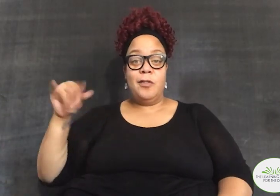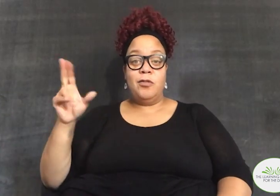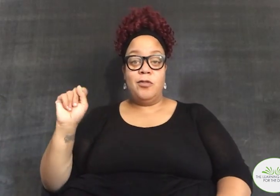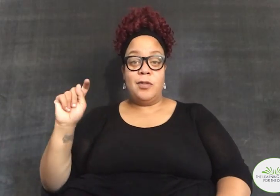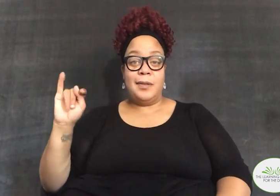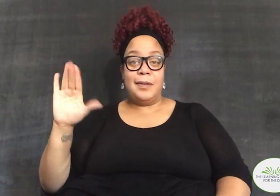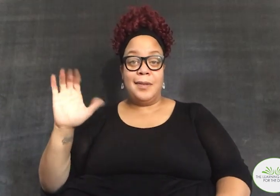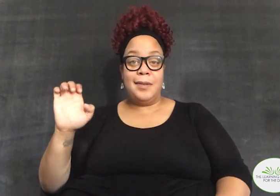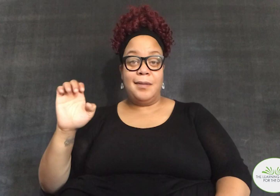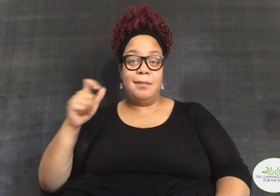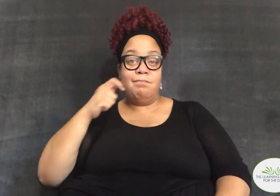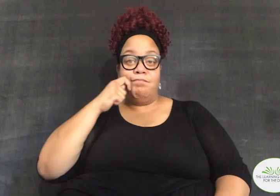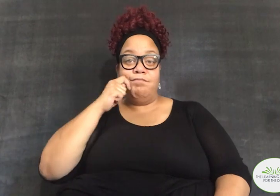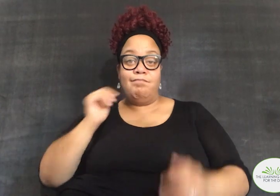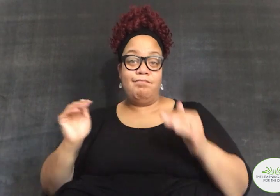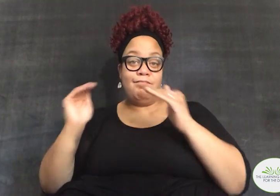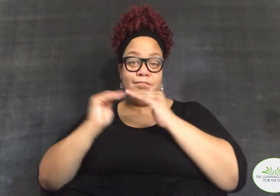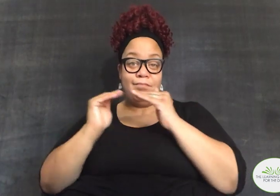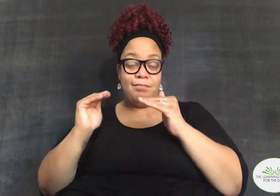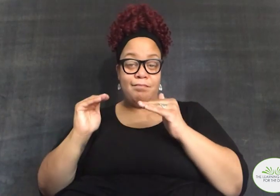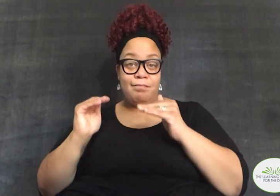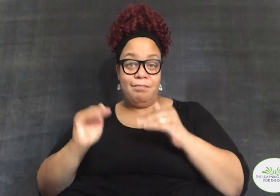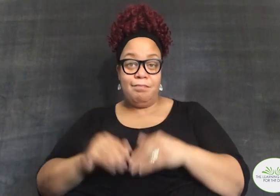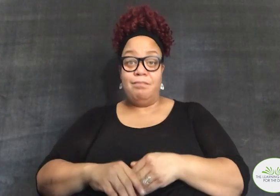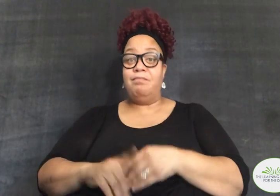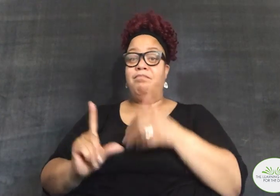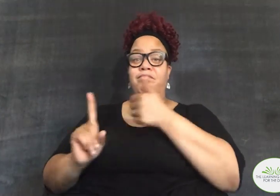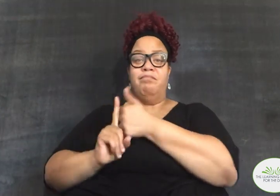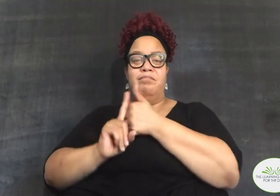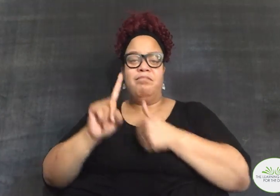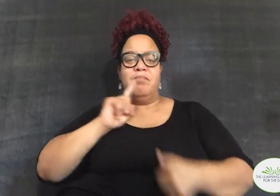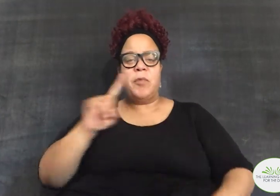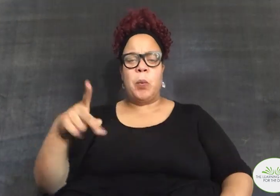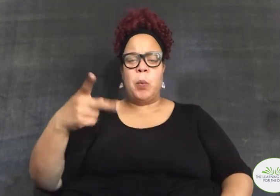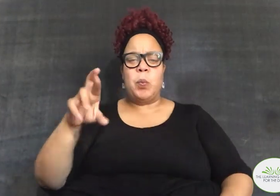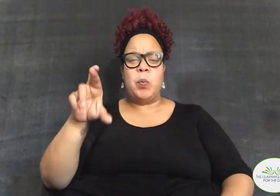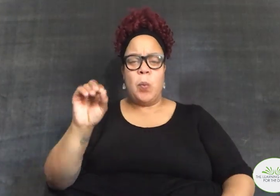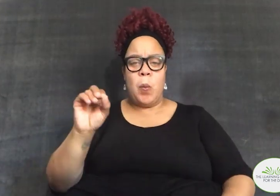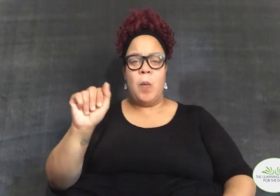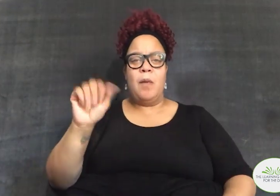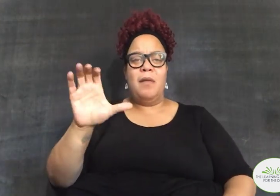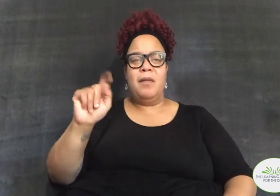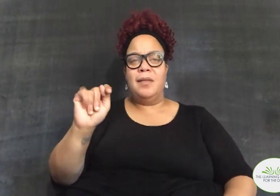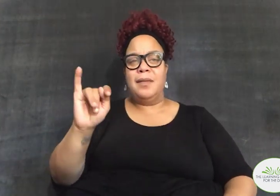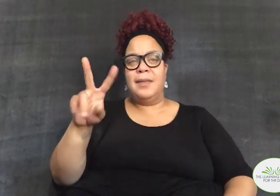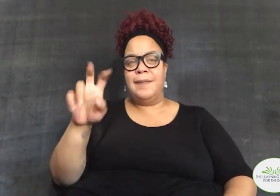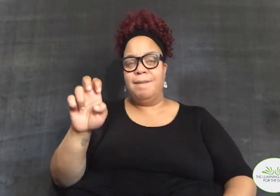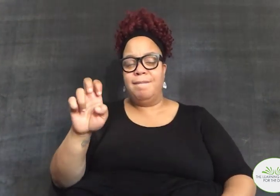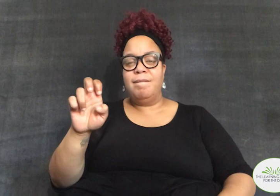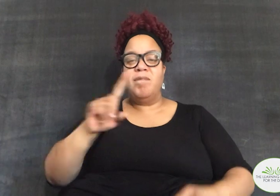Racial justice is a proactive reinforcement of